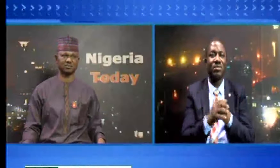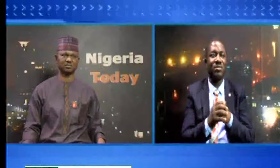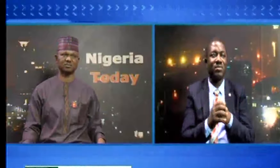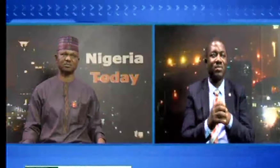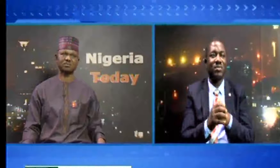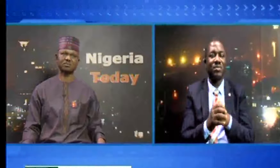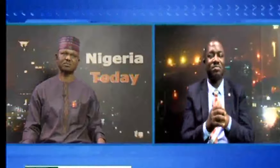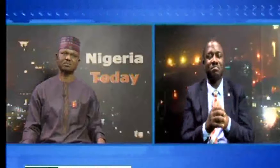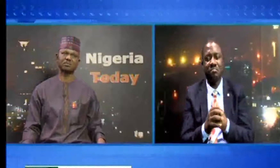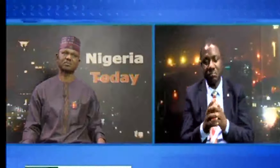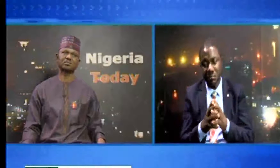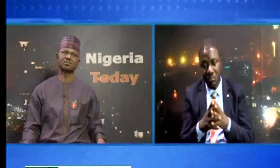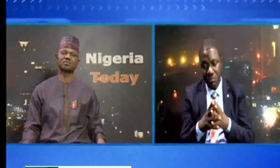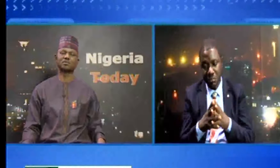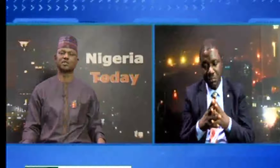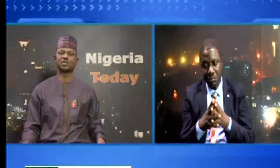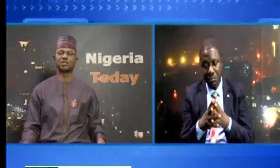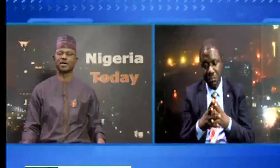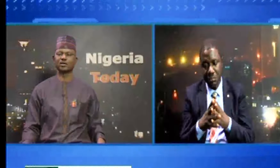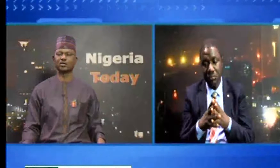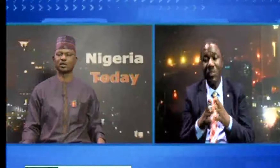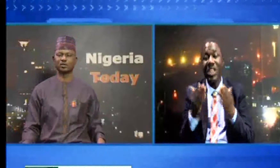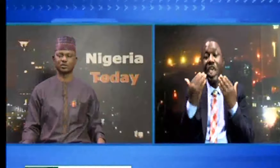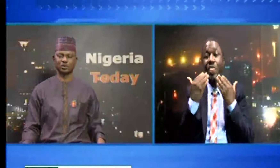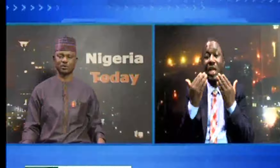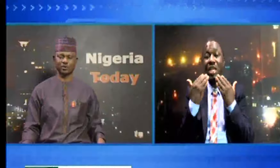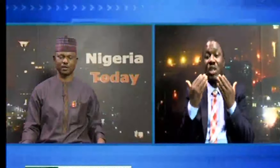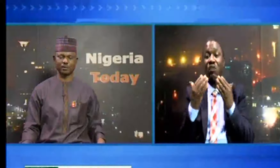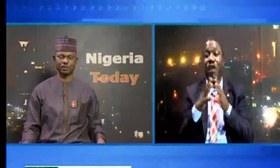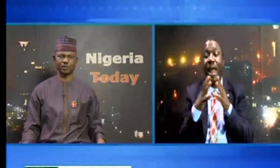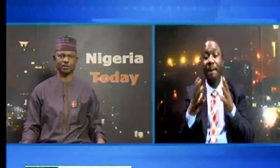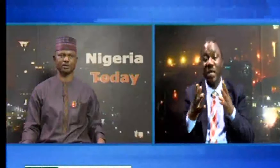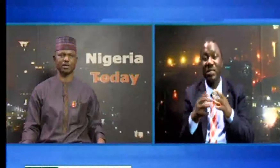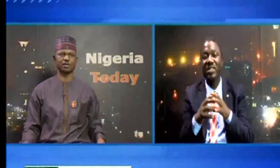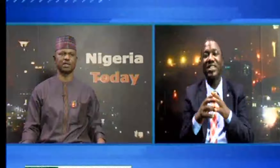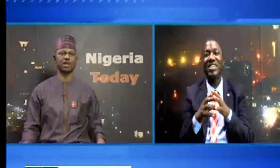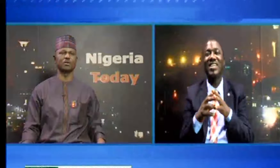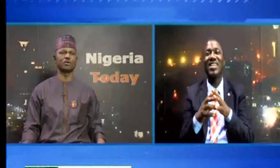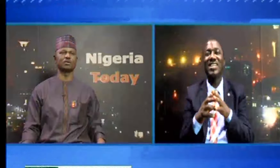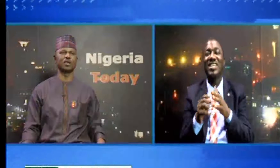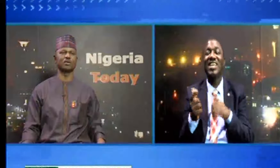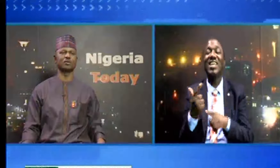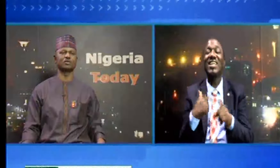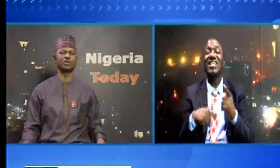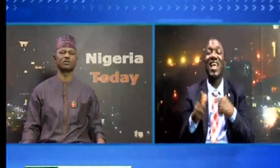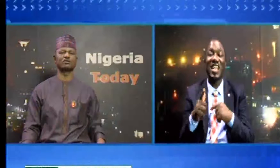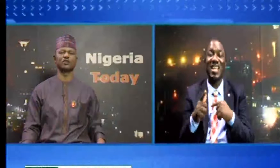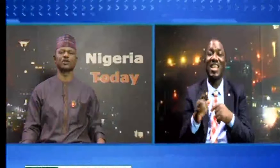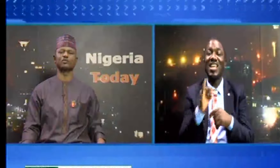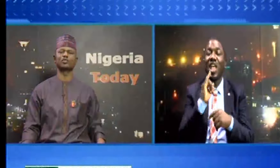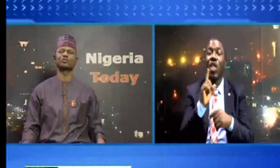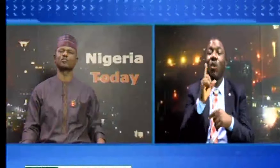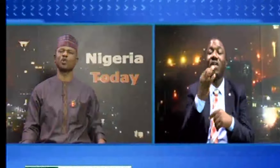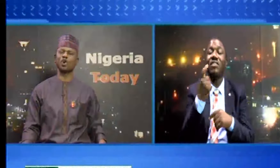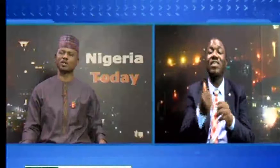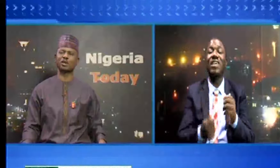Thank you so very much. Sign language. Sign language is one of the very